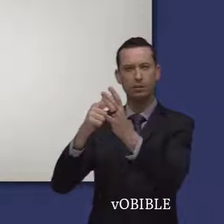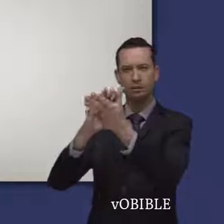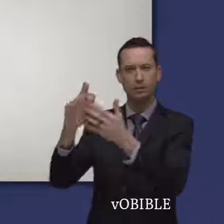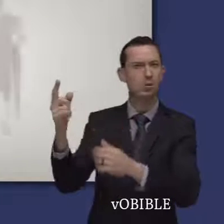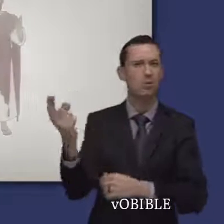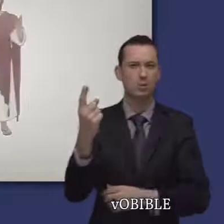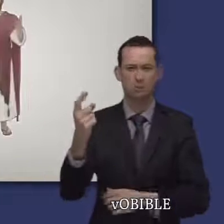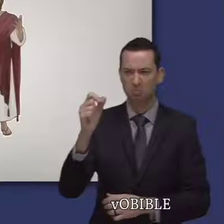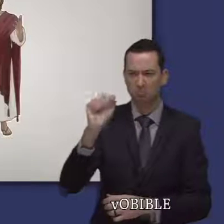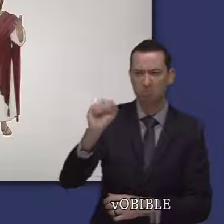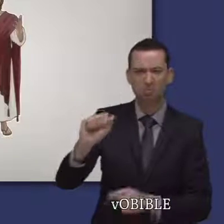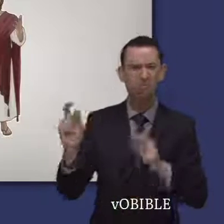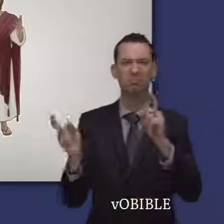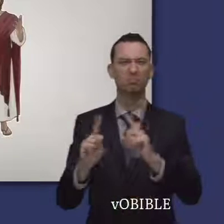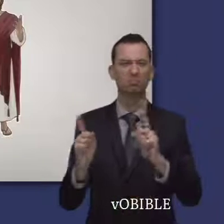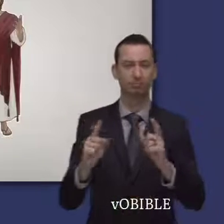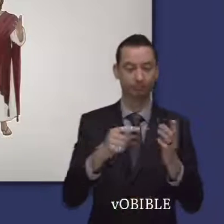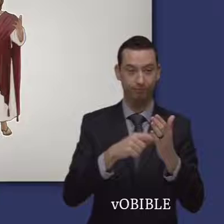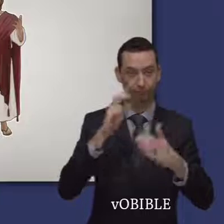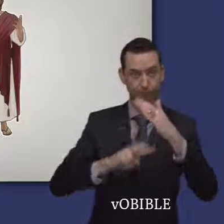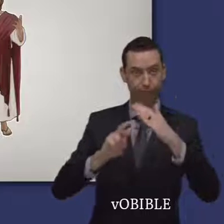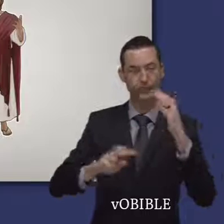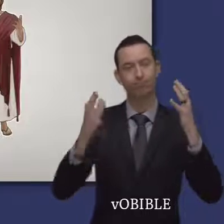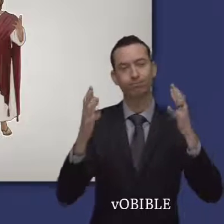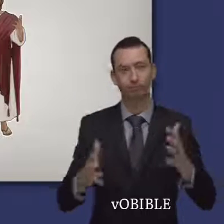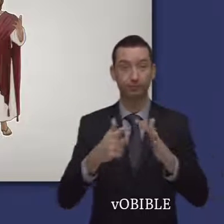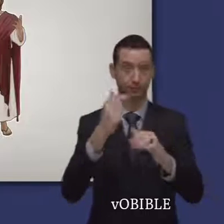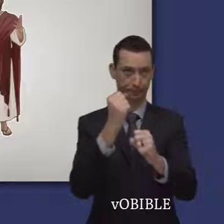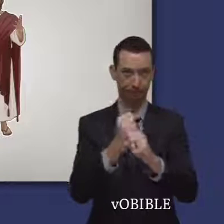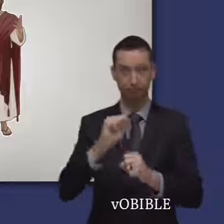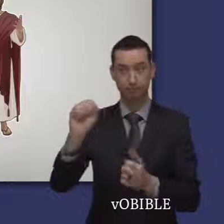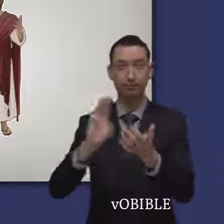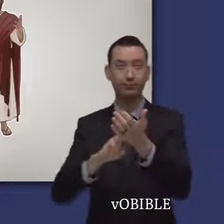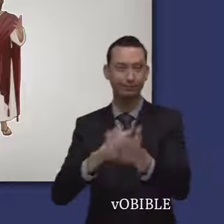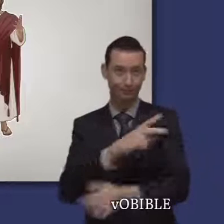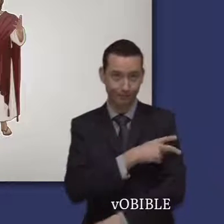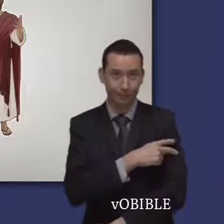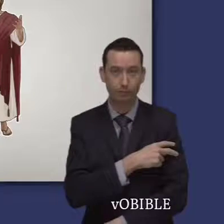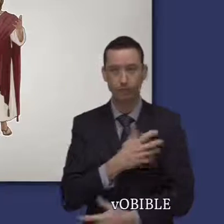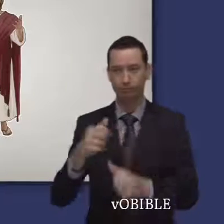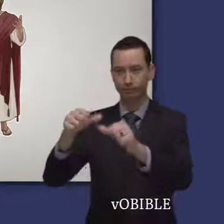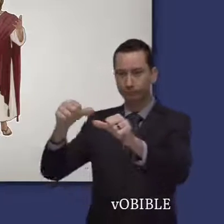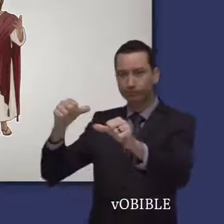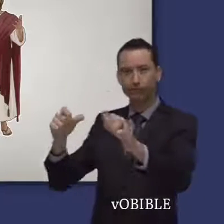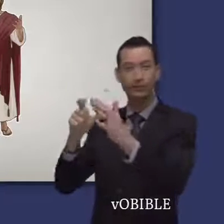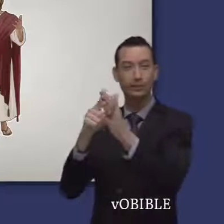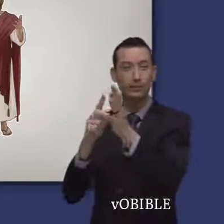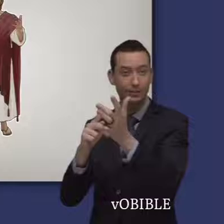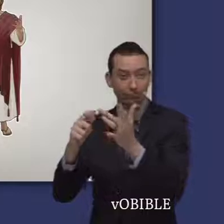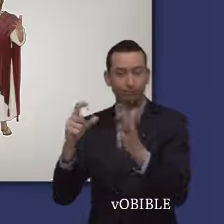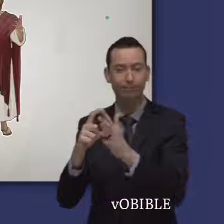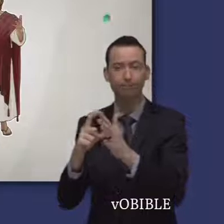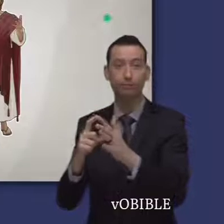many details about the Messiah. For example, that he would be born of a virgin, come from the family line of